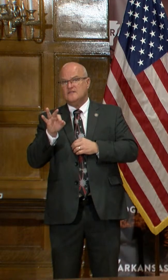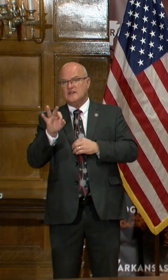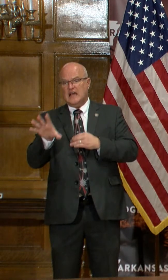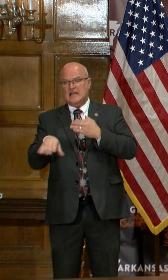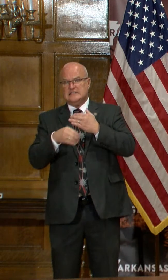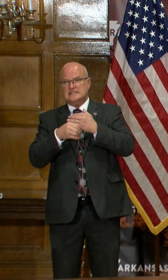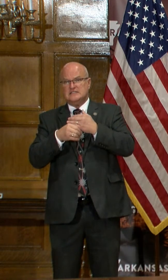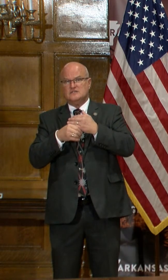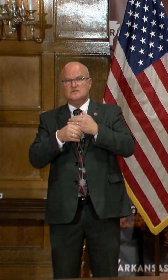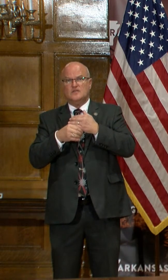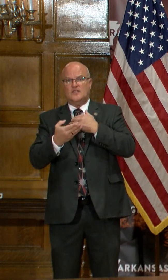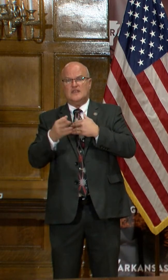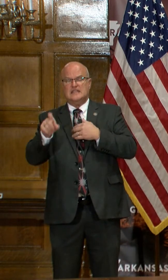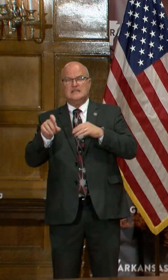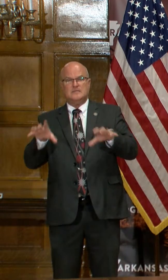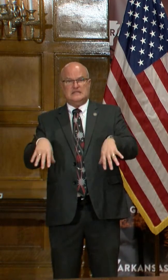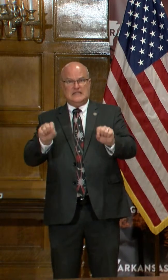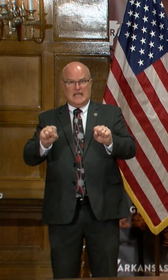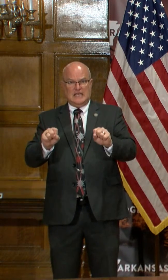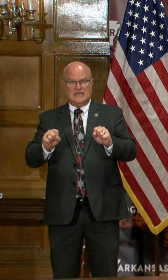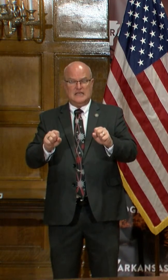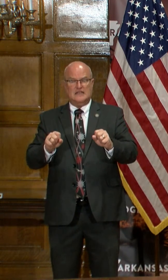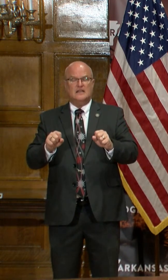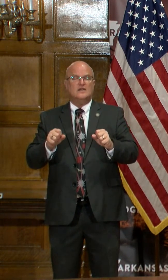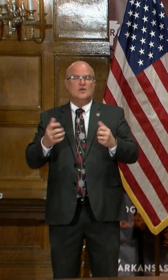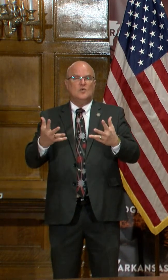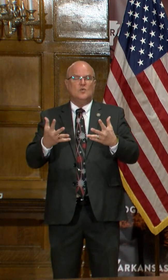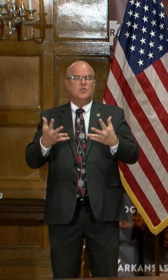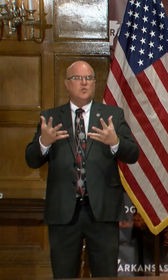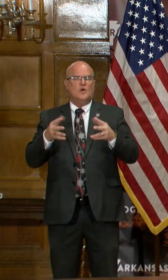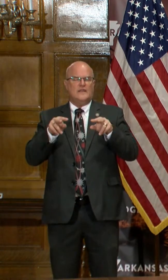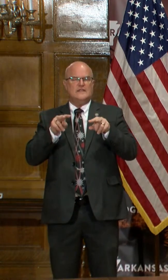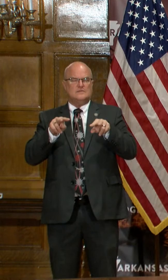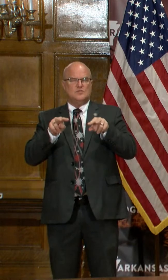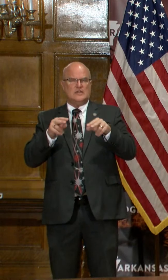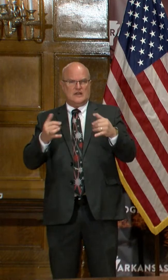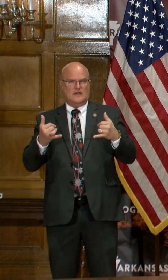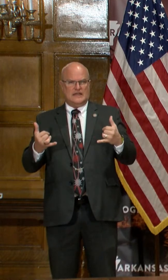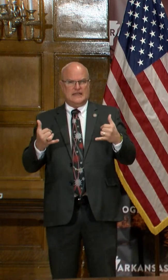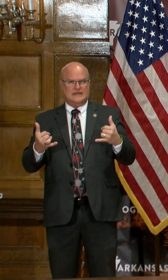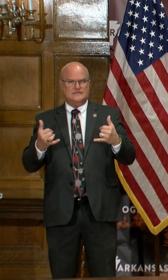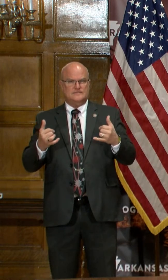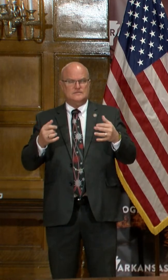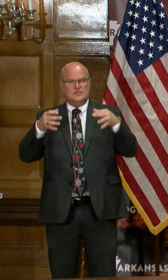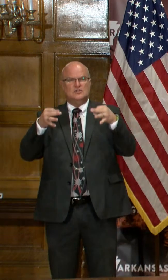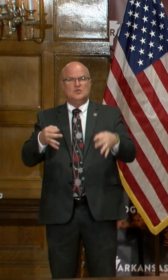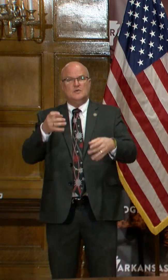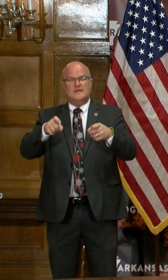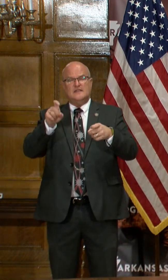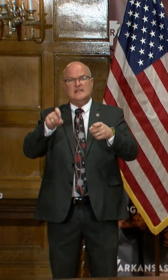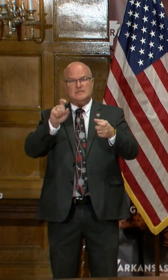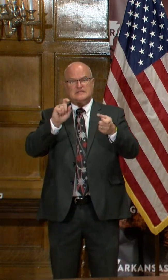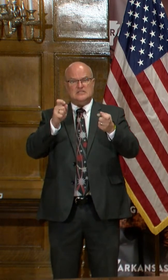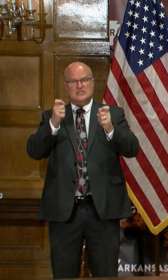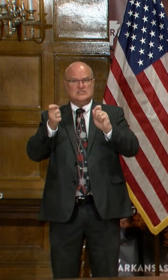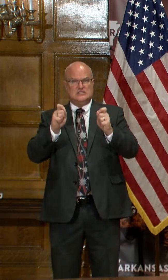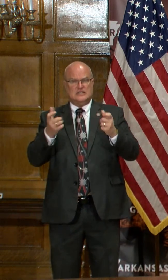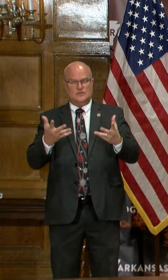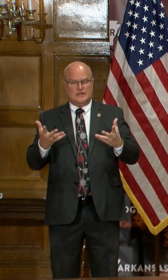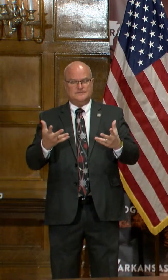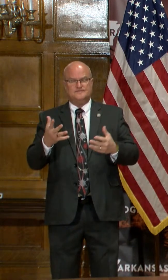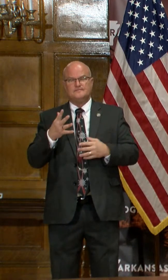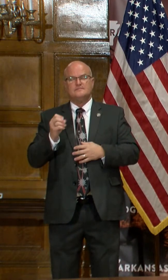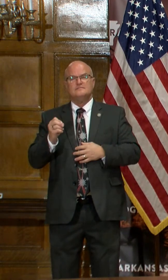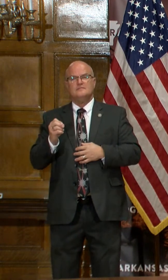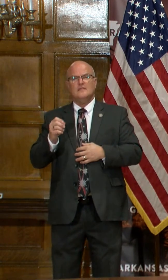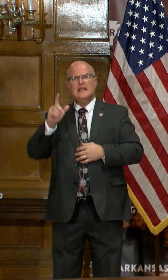additional steps would need to be taken, if there kind of what are the factors you're going to be looking at to determine if there need to be other steps.